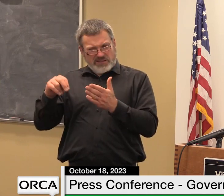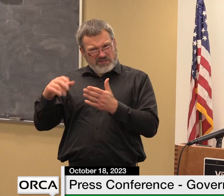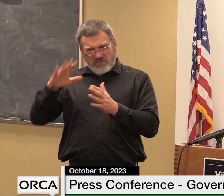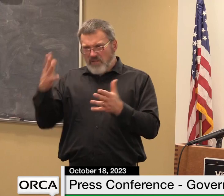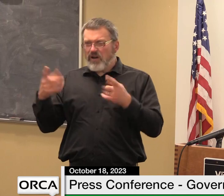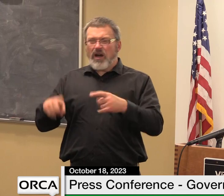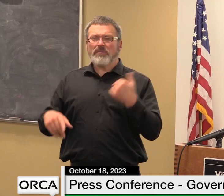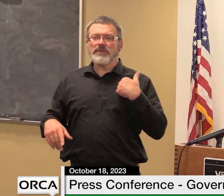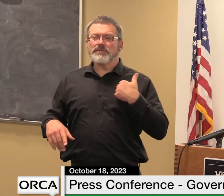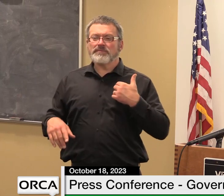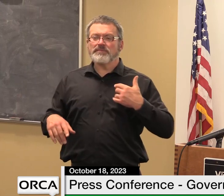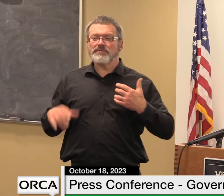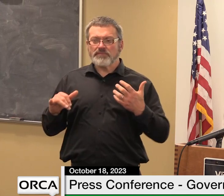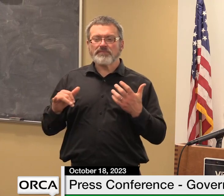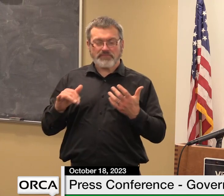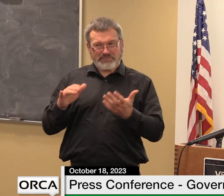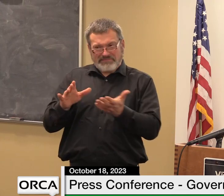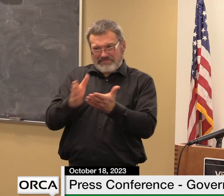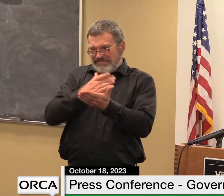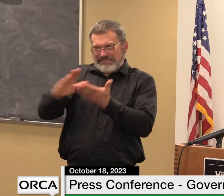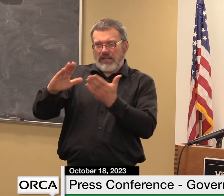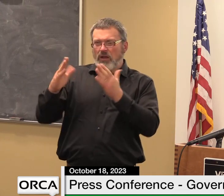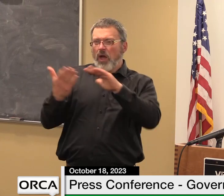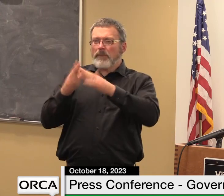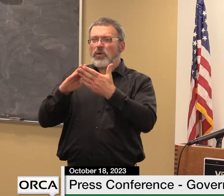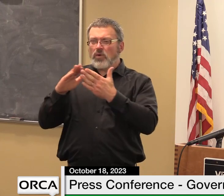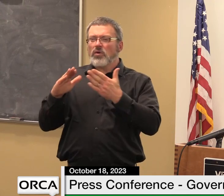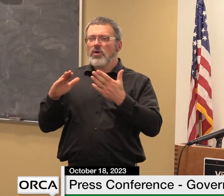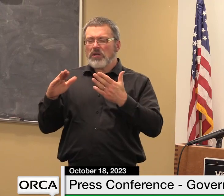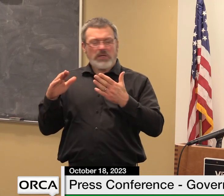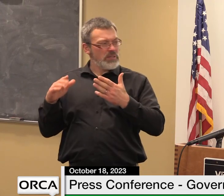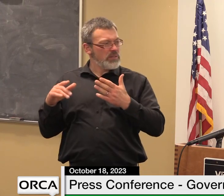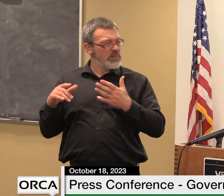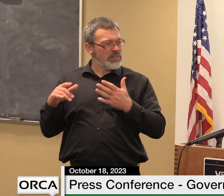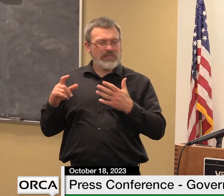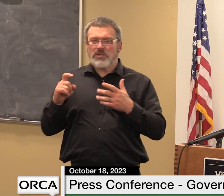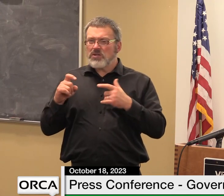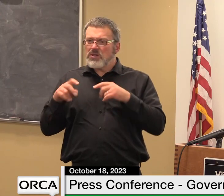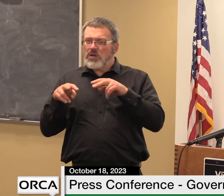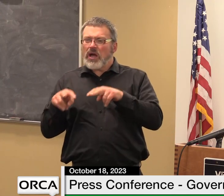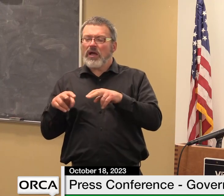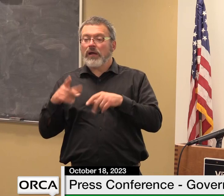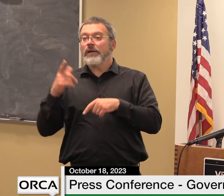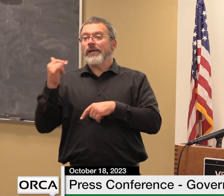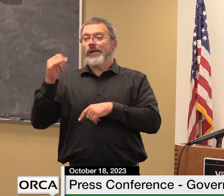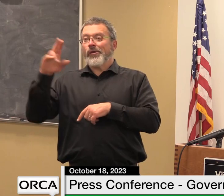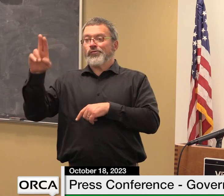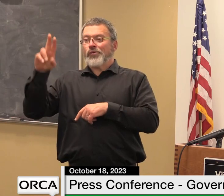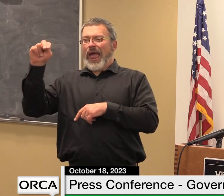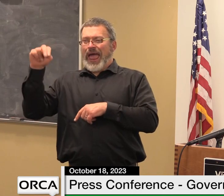the human rights community, right? Human Rights Watch, the UN has called it quite literally